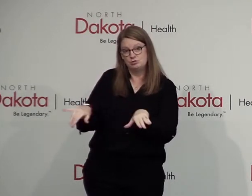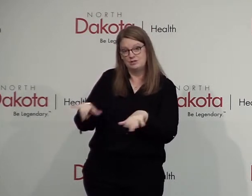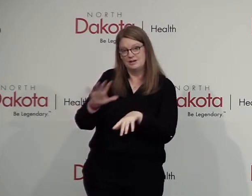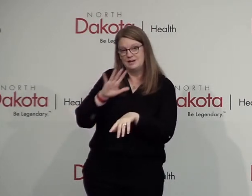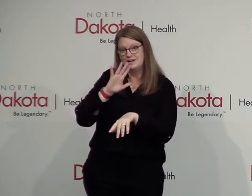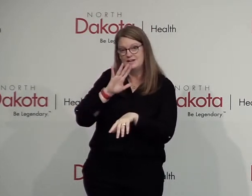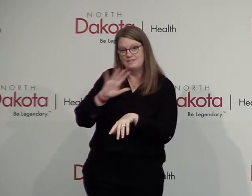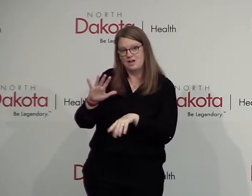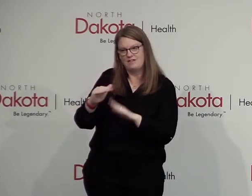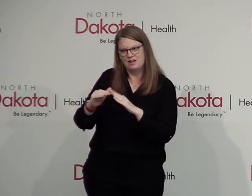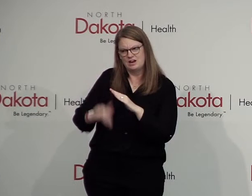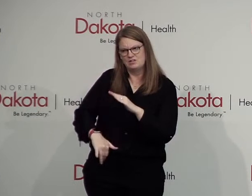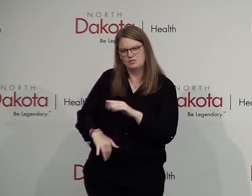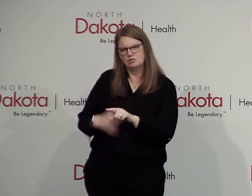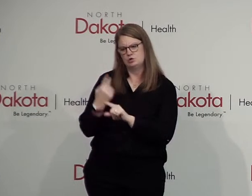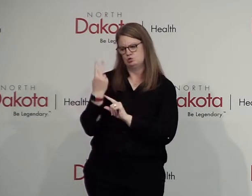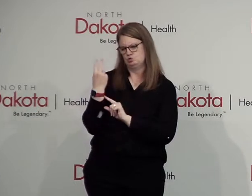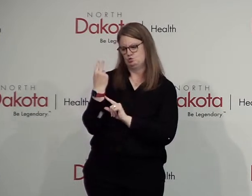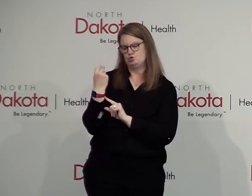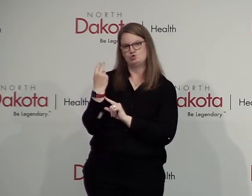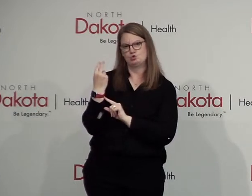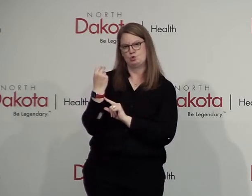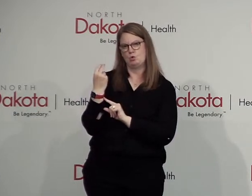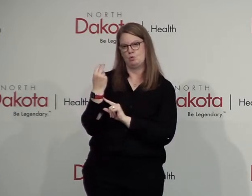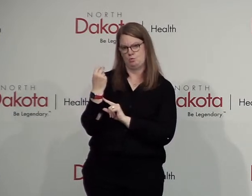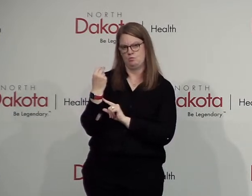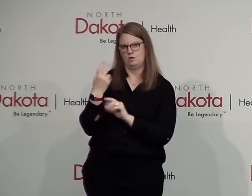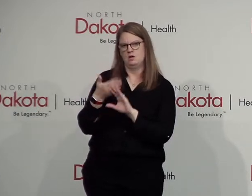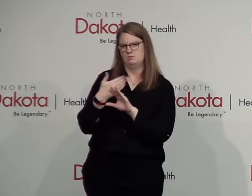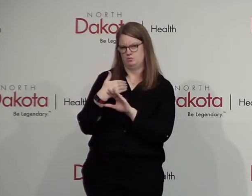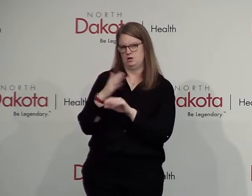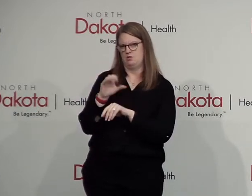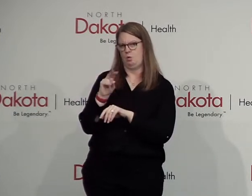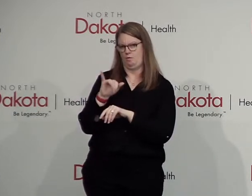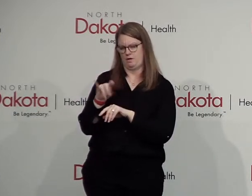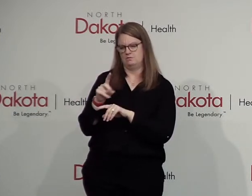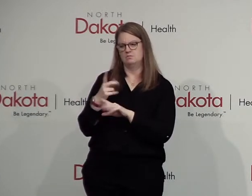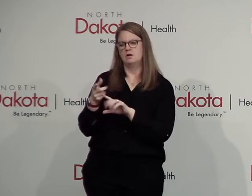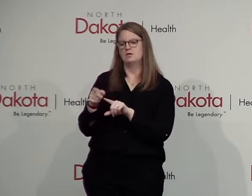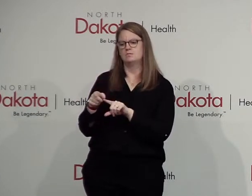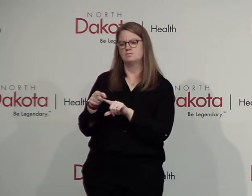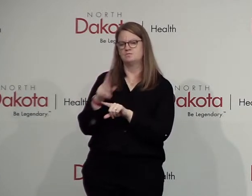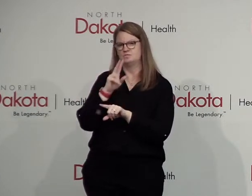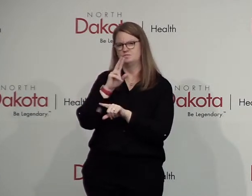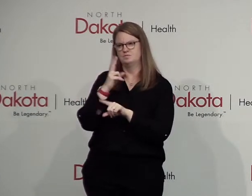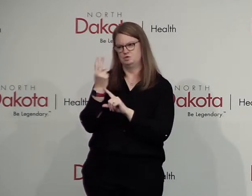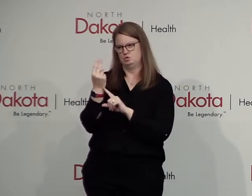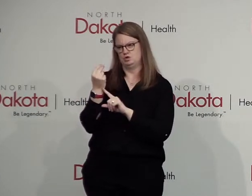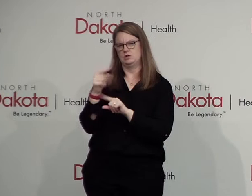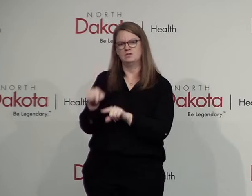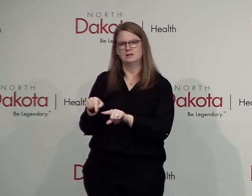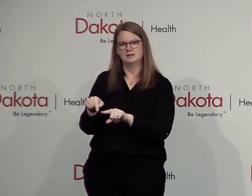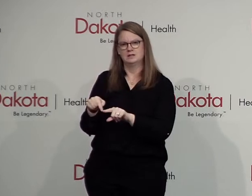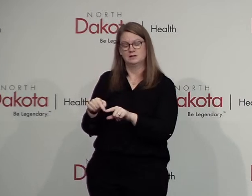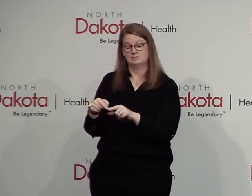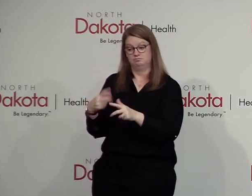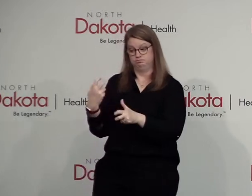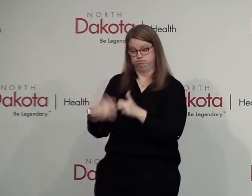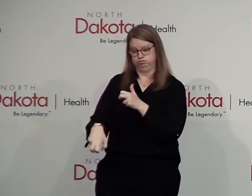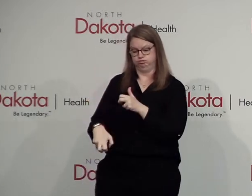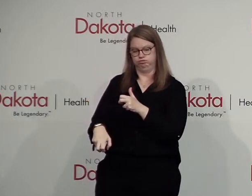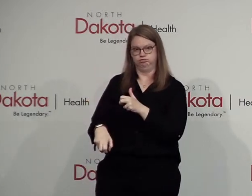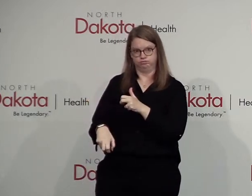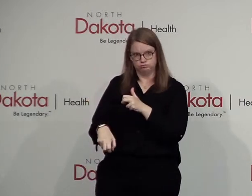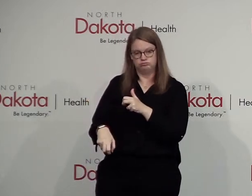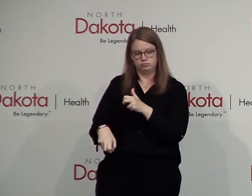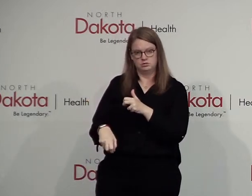under. 2 years ago, pre-COVID at this conference, it was difficult to get through because I was